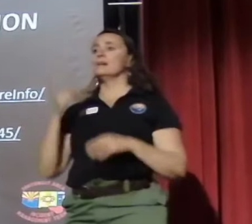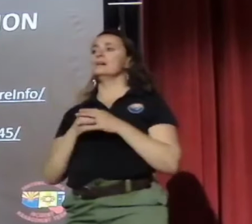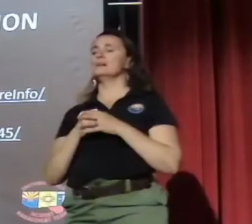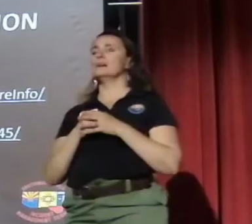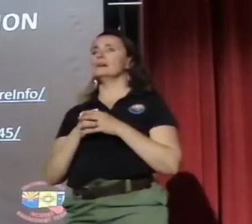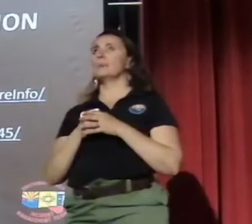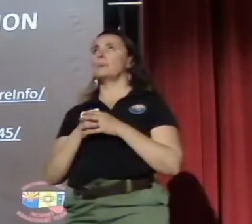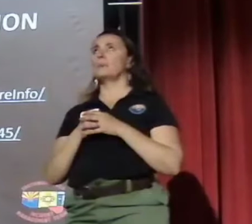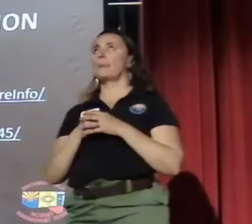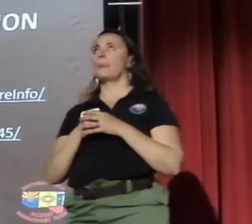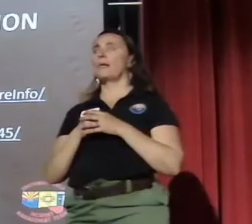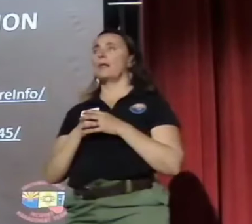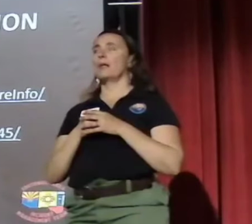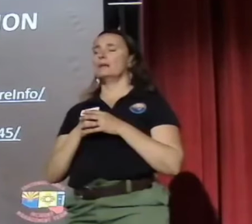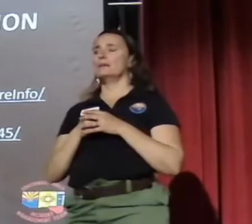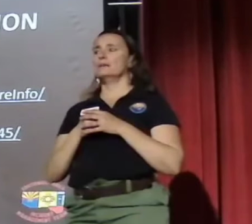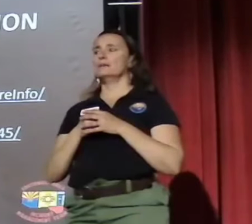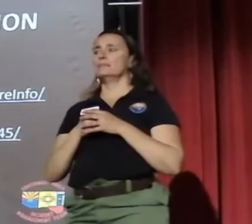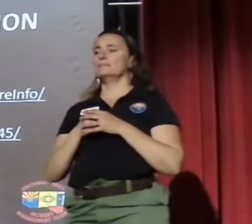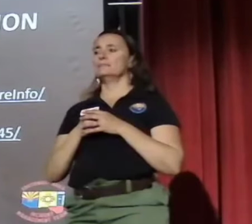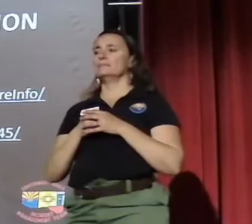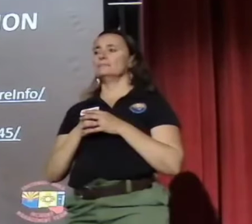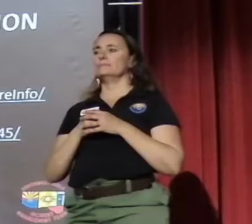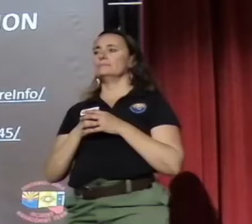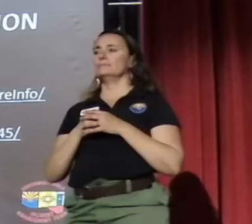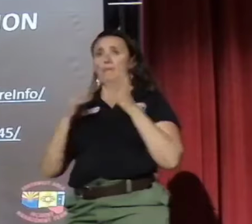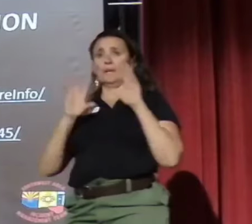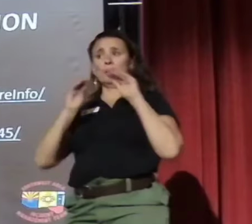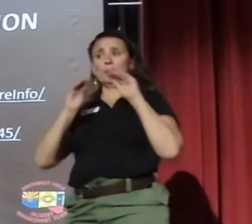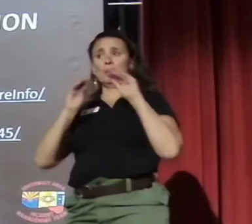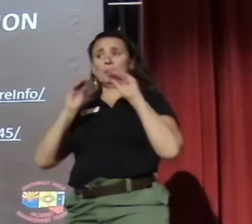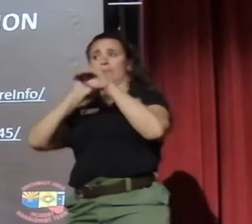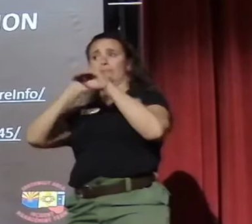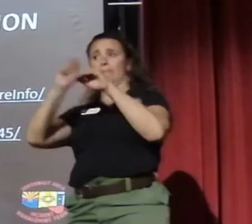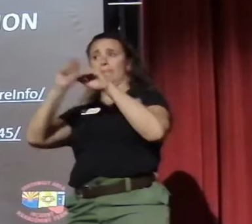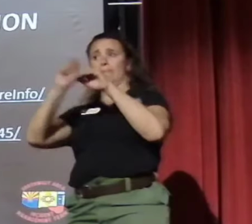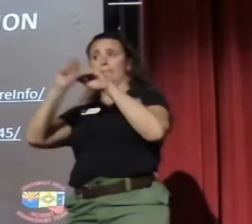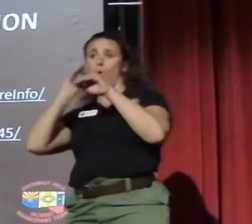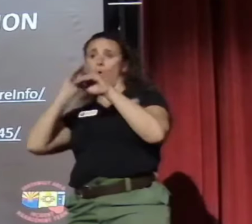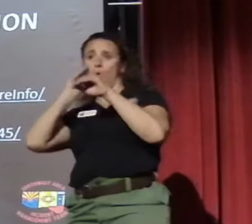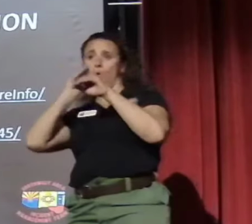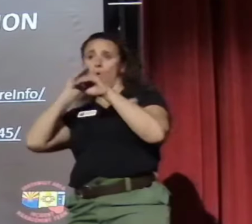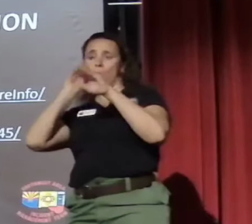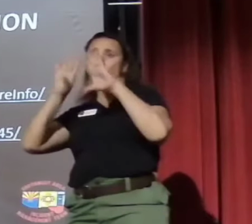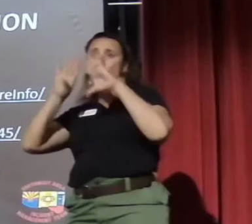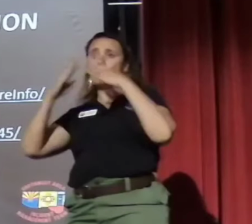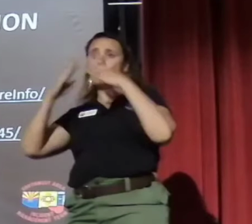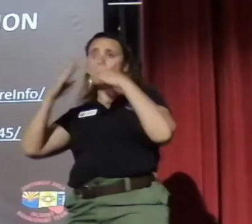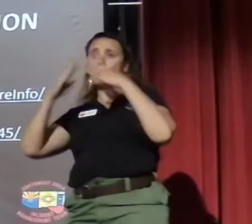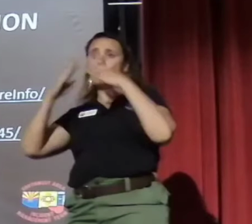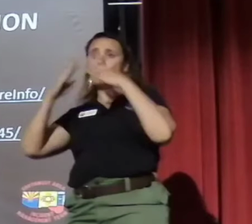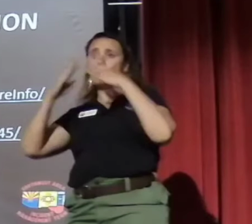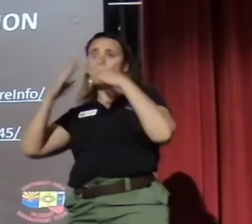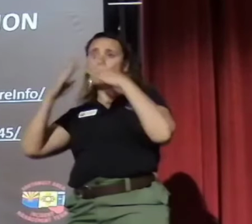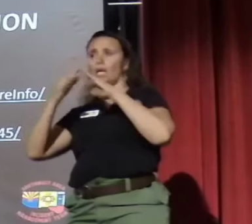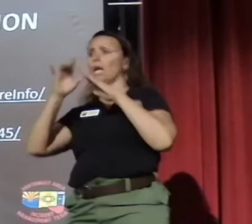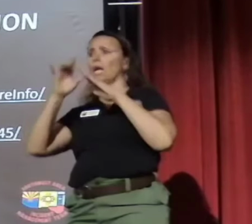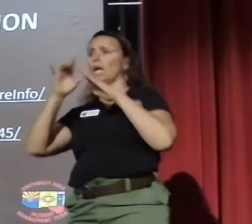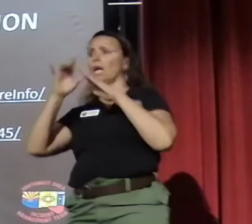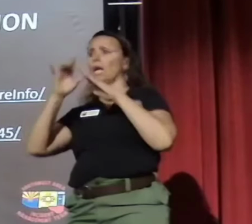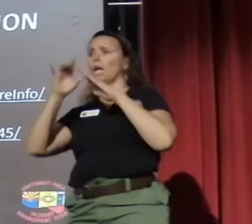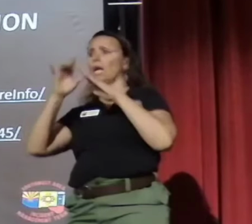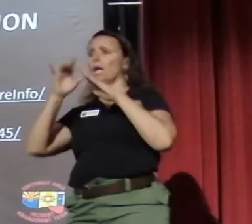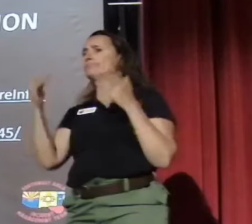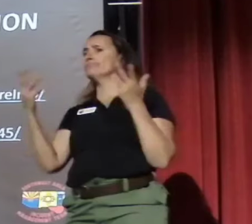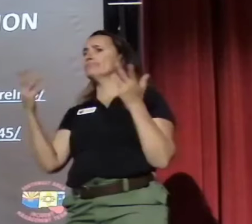place before we can move back and open it up? So the question is, what are the conditions that need to be in